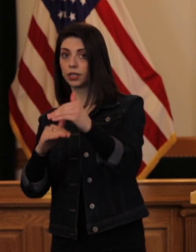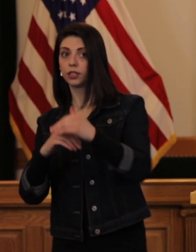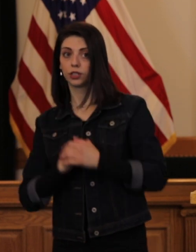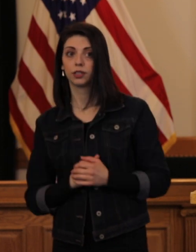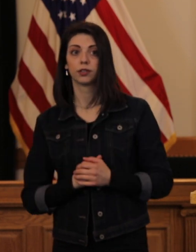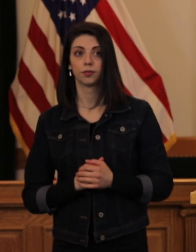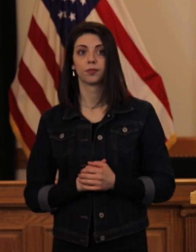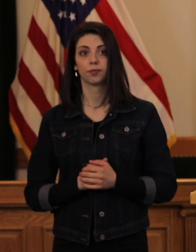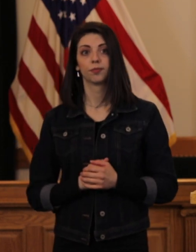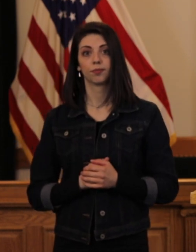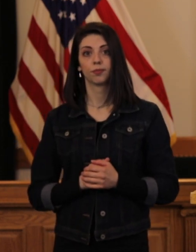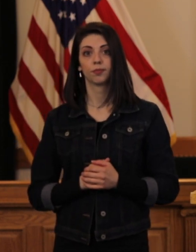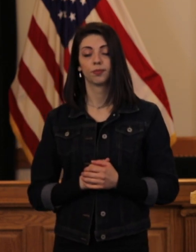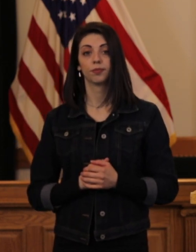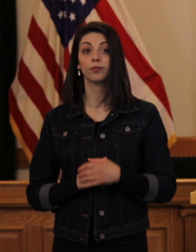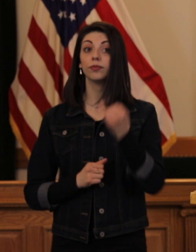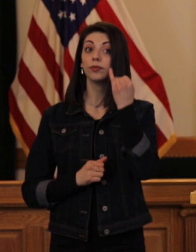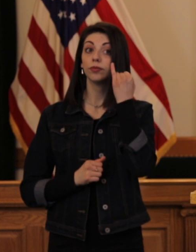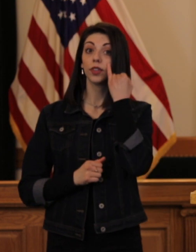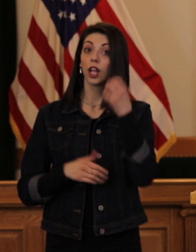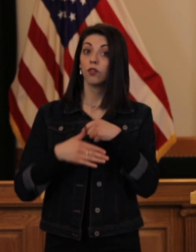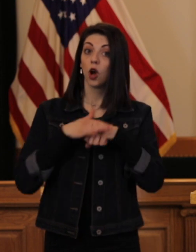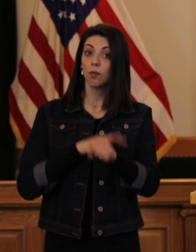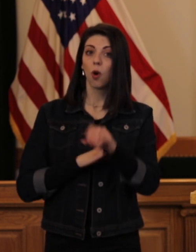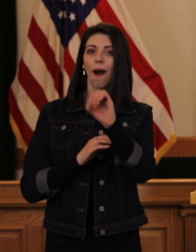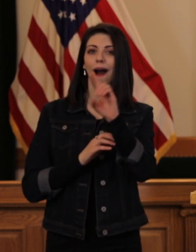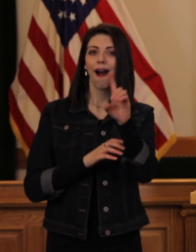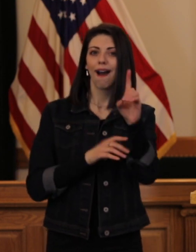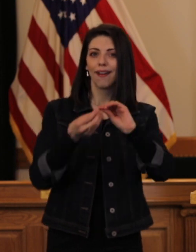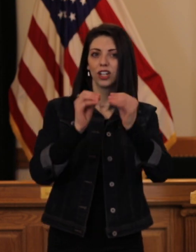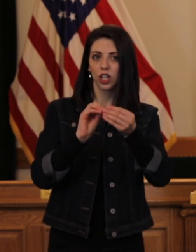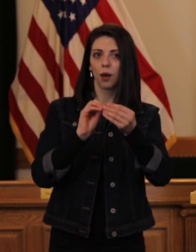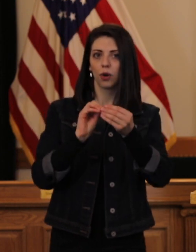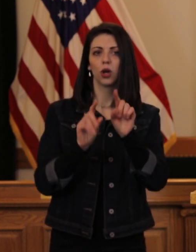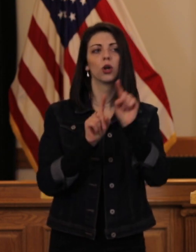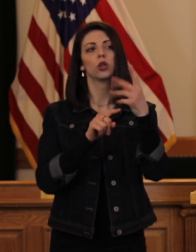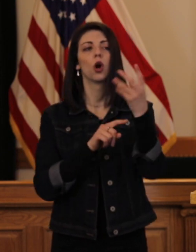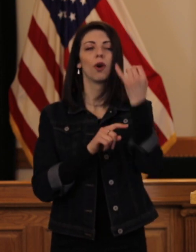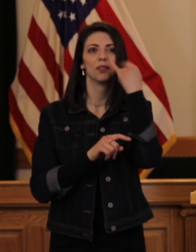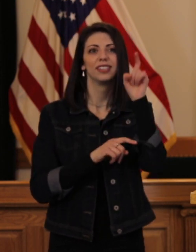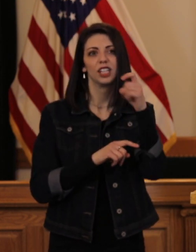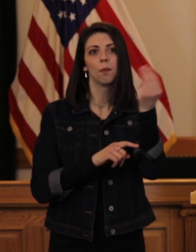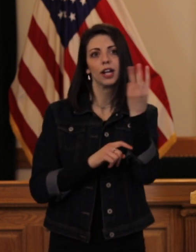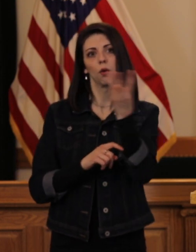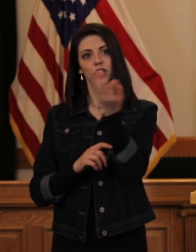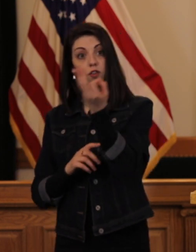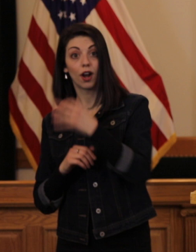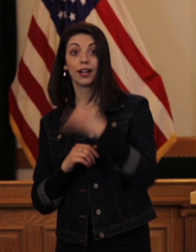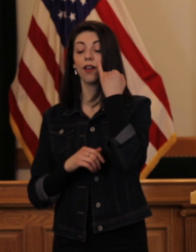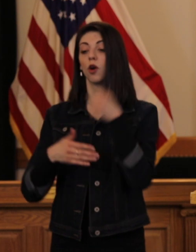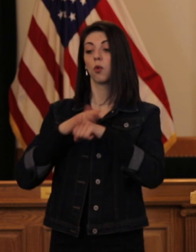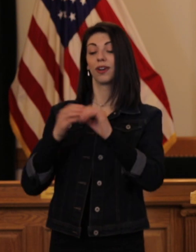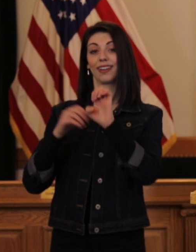counties. We ask residents who are born in an odd year to run essential errands on Monday, Wednesdays, and Fridays, and residents who were born in even